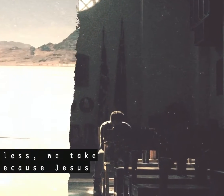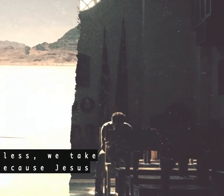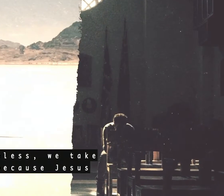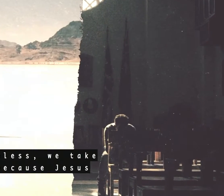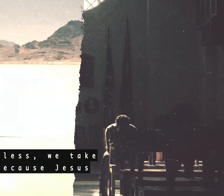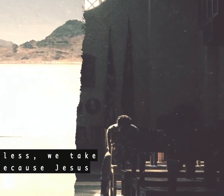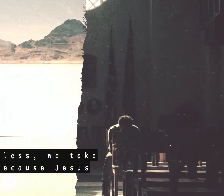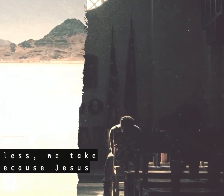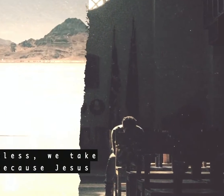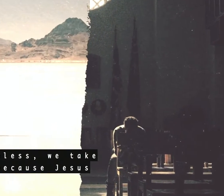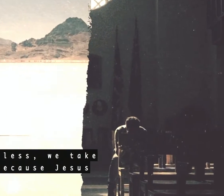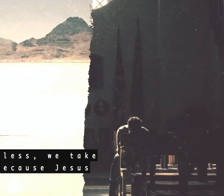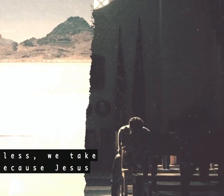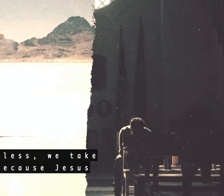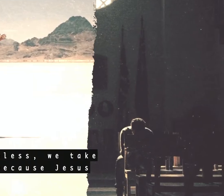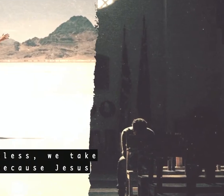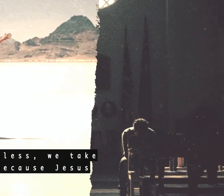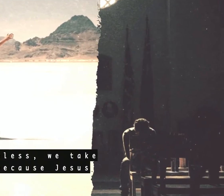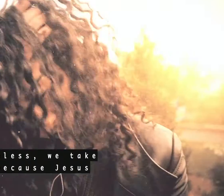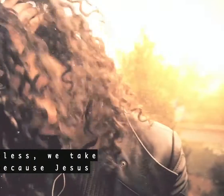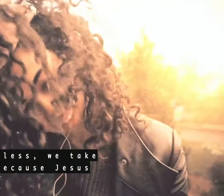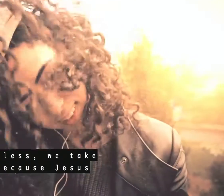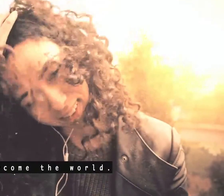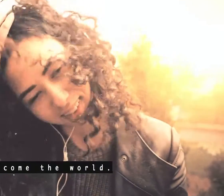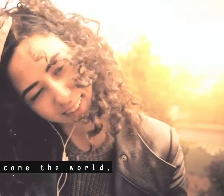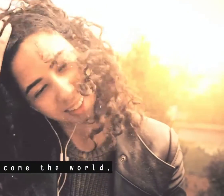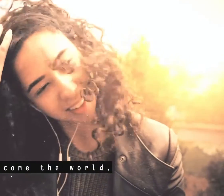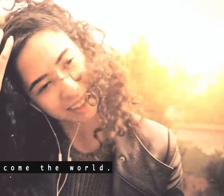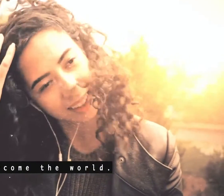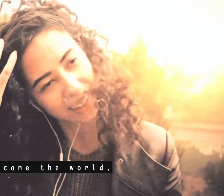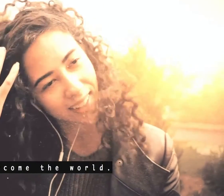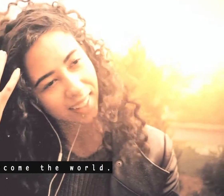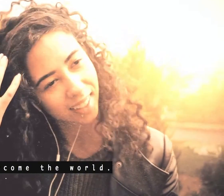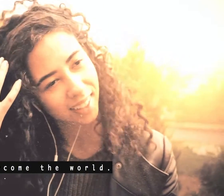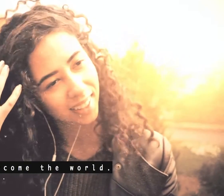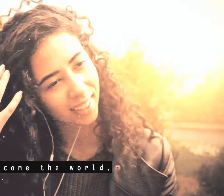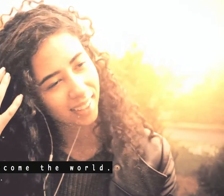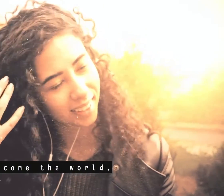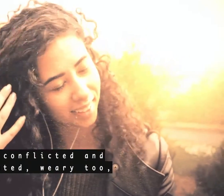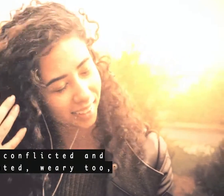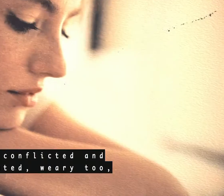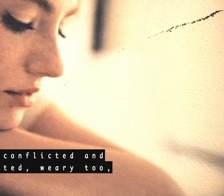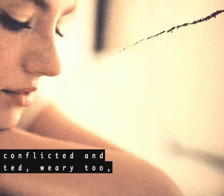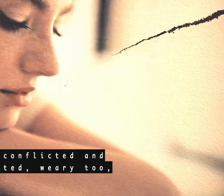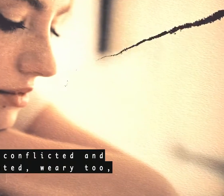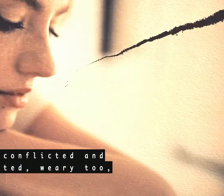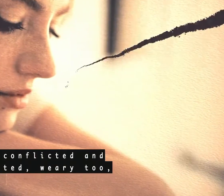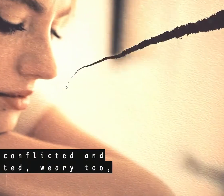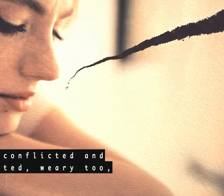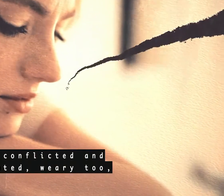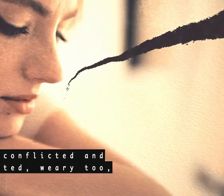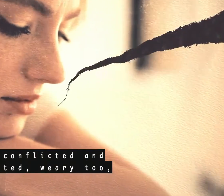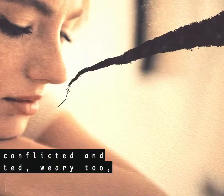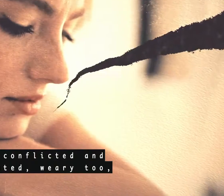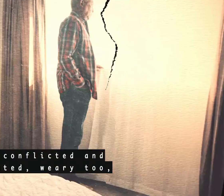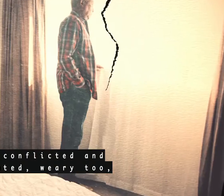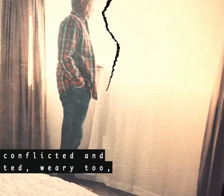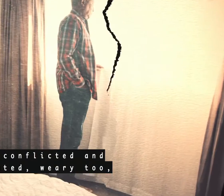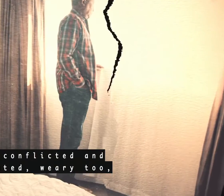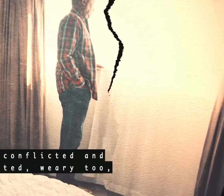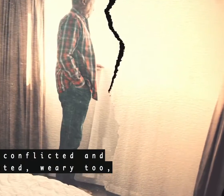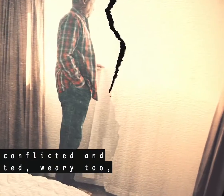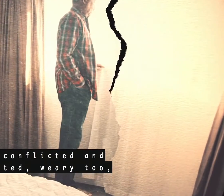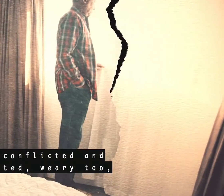Nonetheless, we take heart because Jesus has overcome the world. We are conflicted and